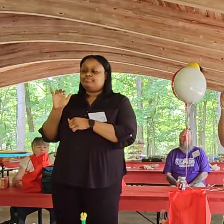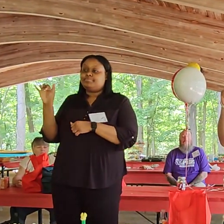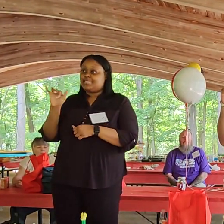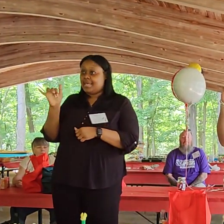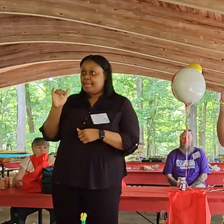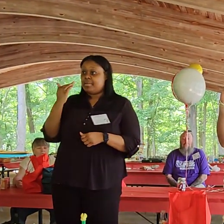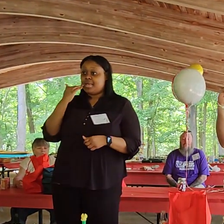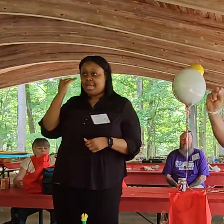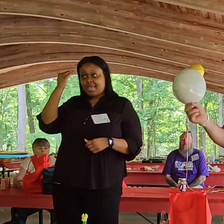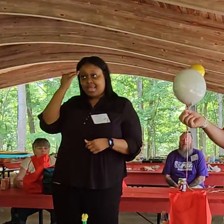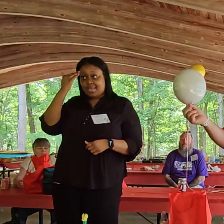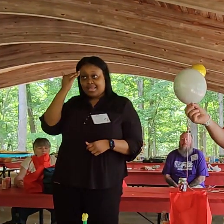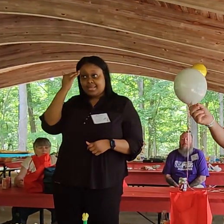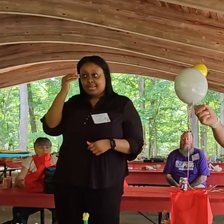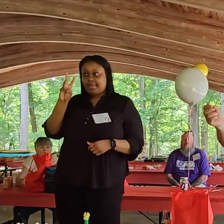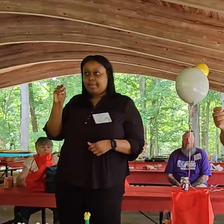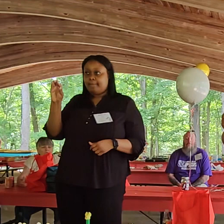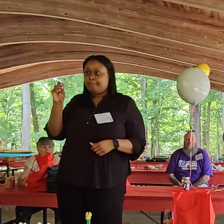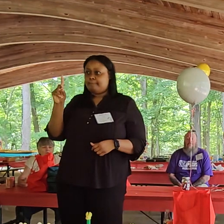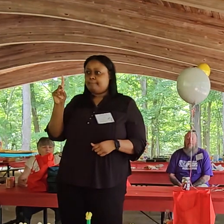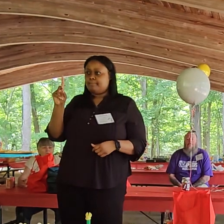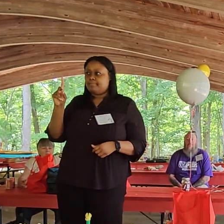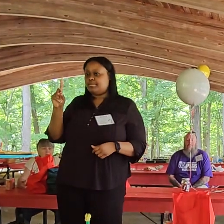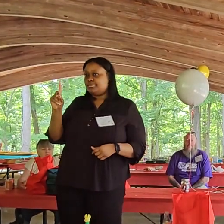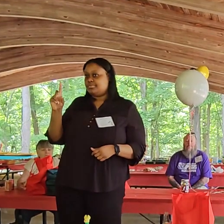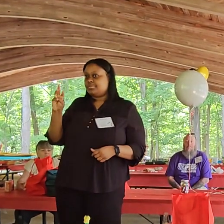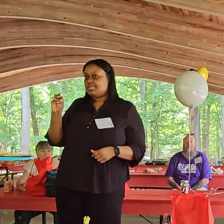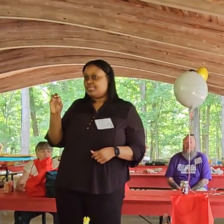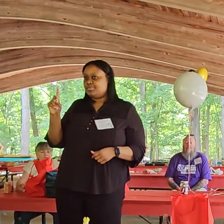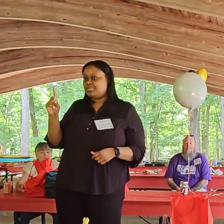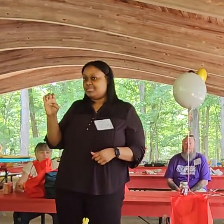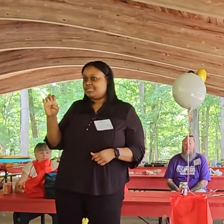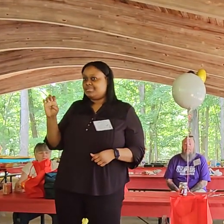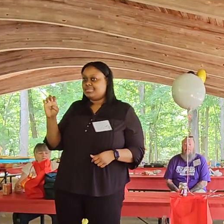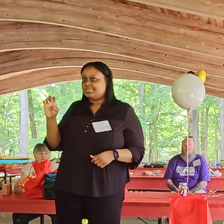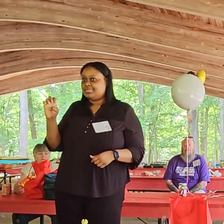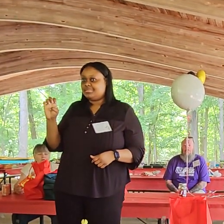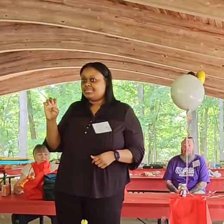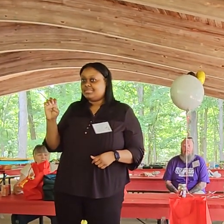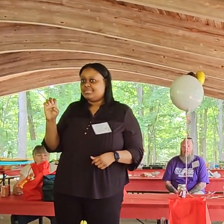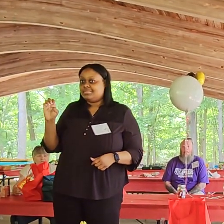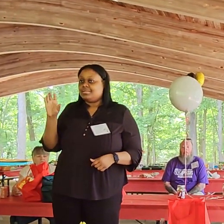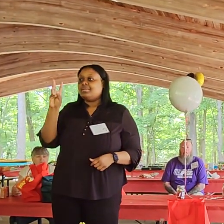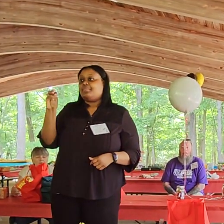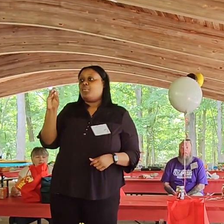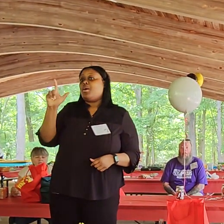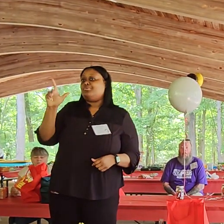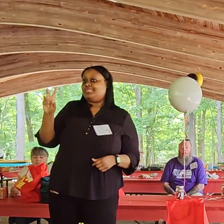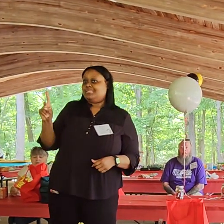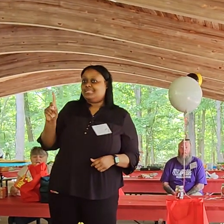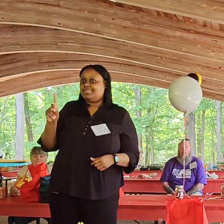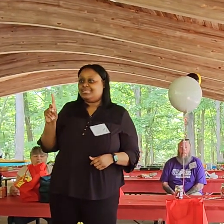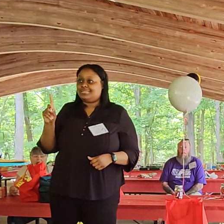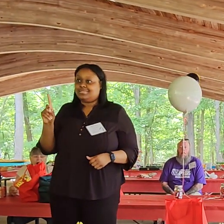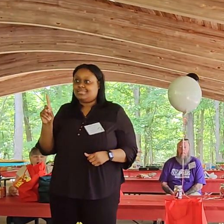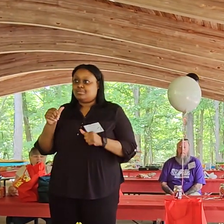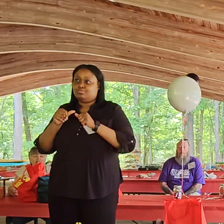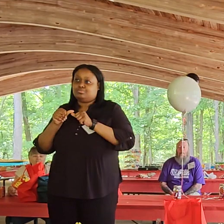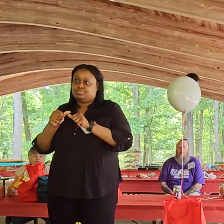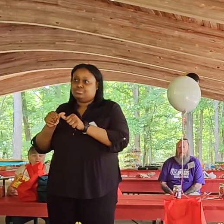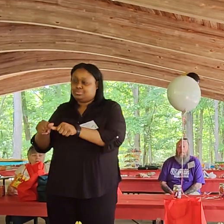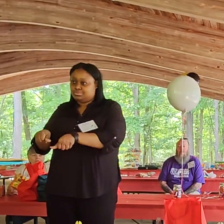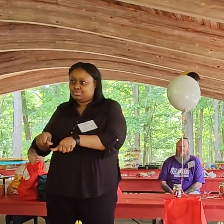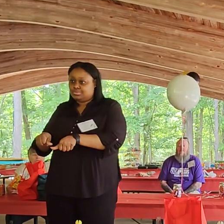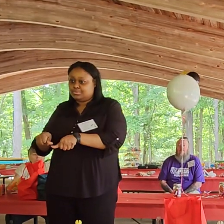And so it was from 1963 to somewhere in the mid-90s. They don't know the exact year that it stopped,